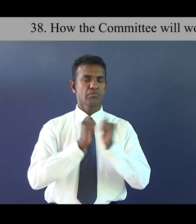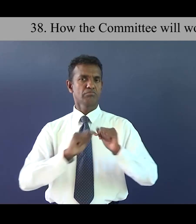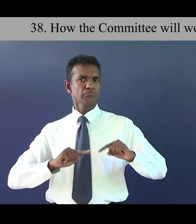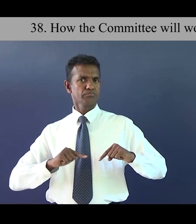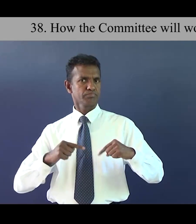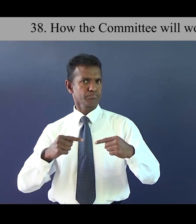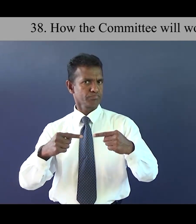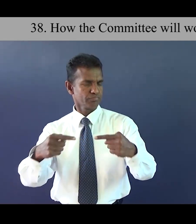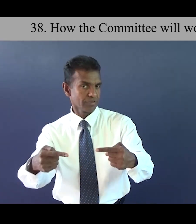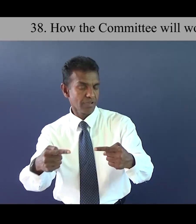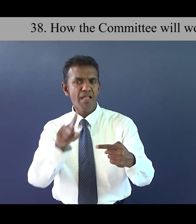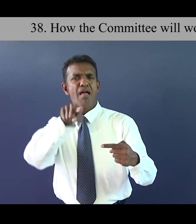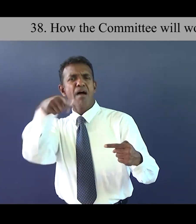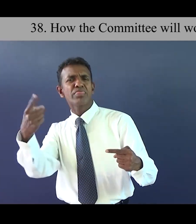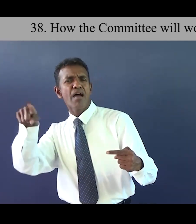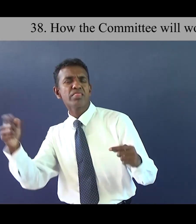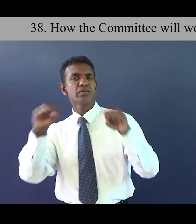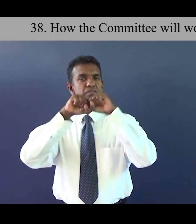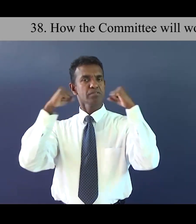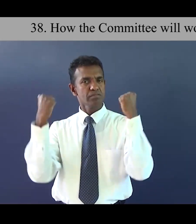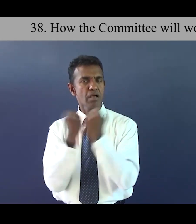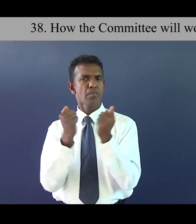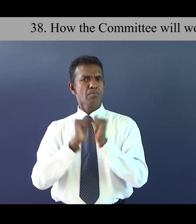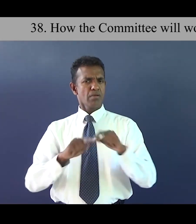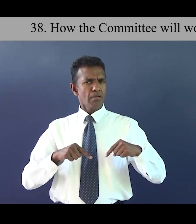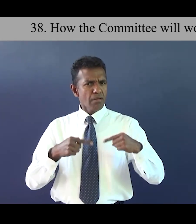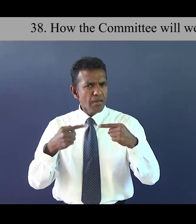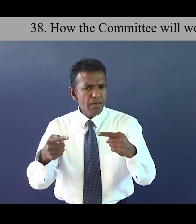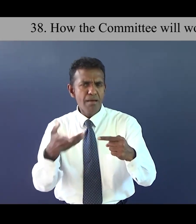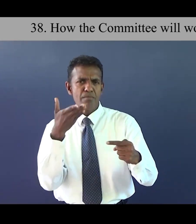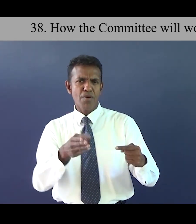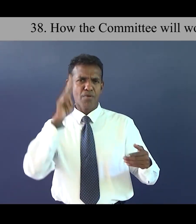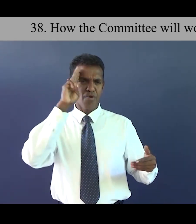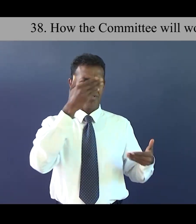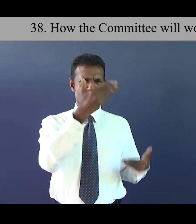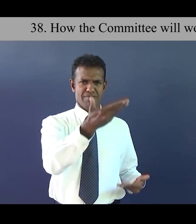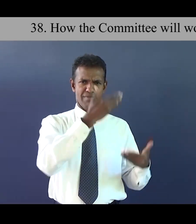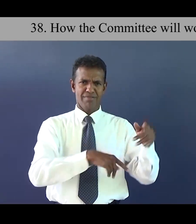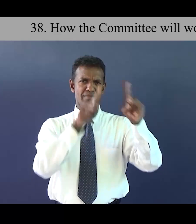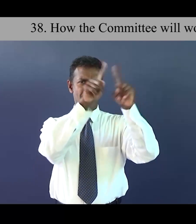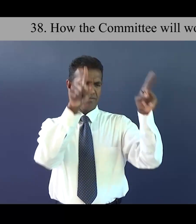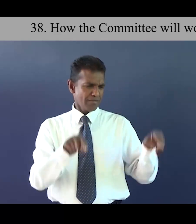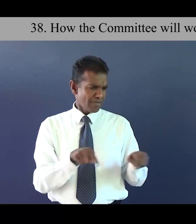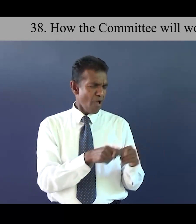The committee may ask other human rights organizations to